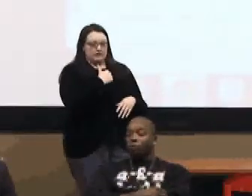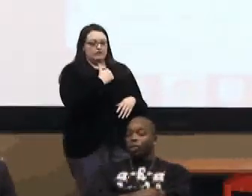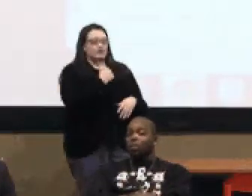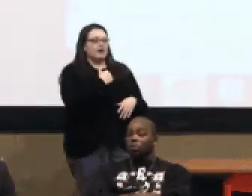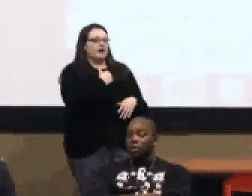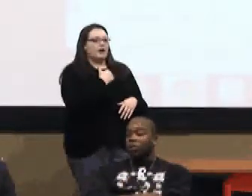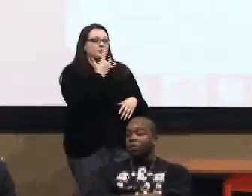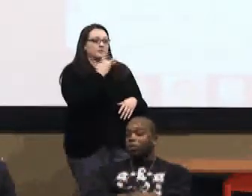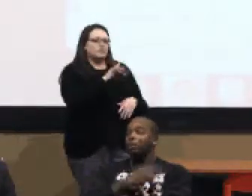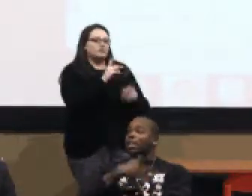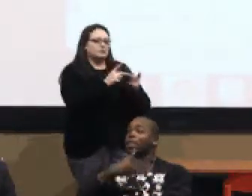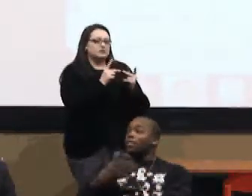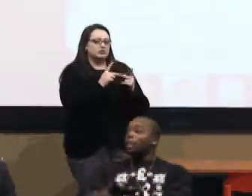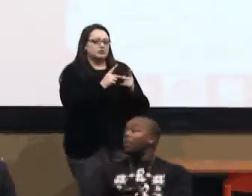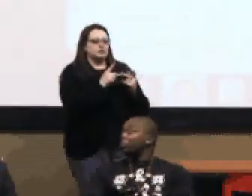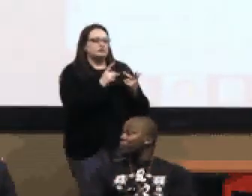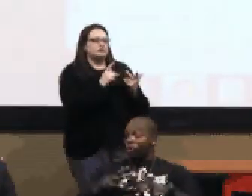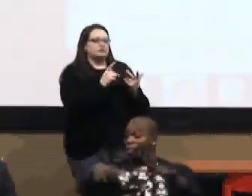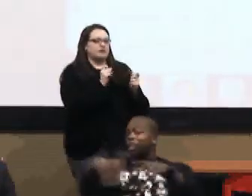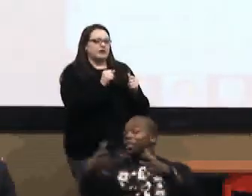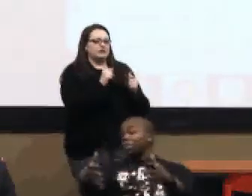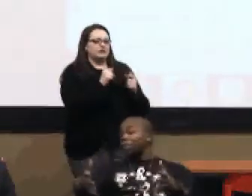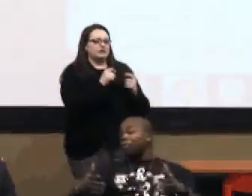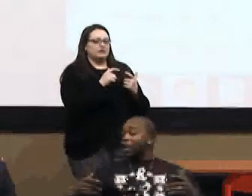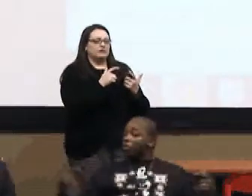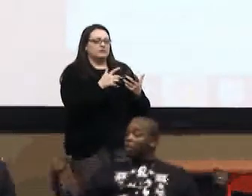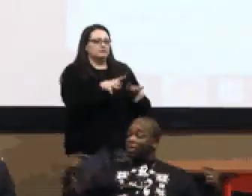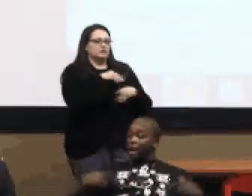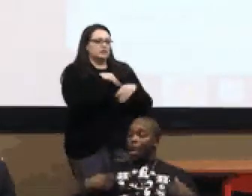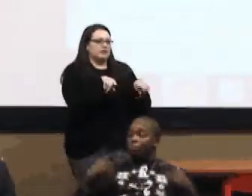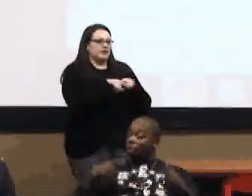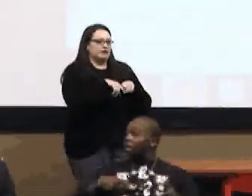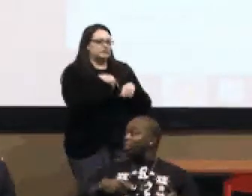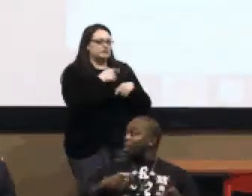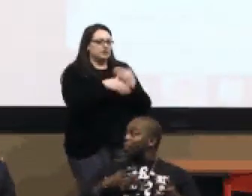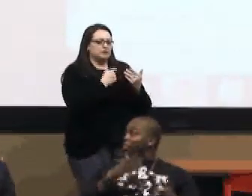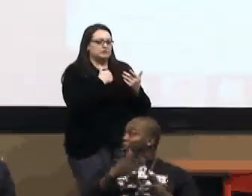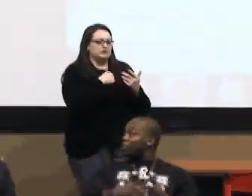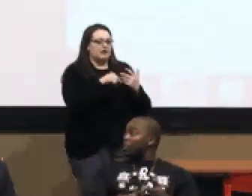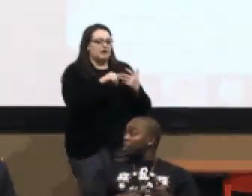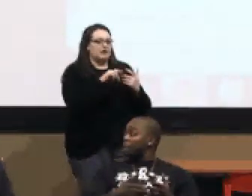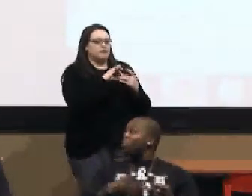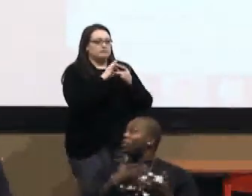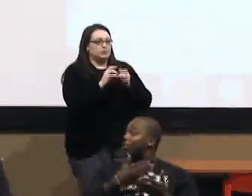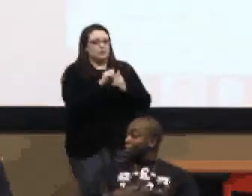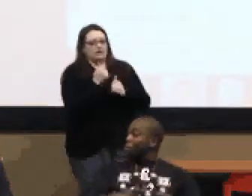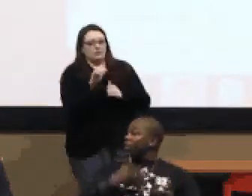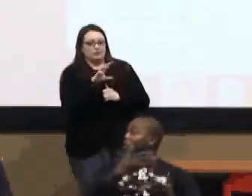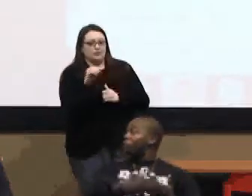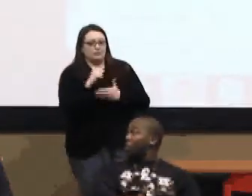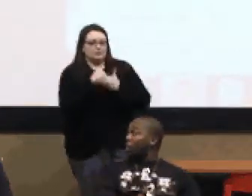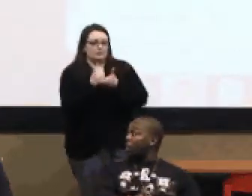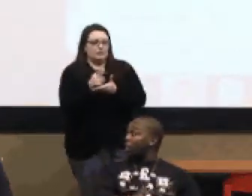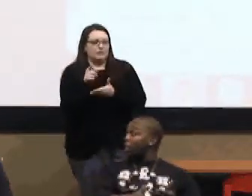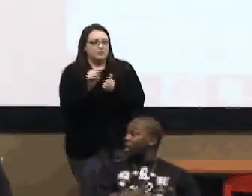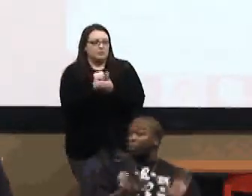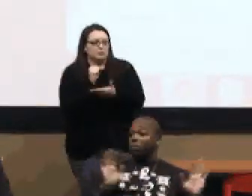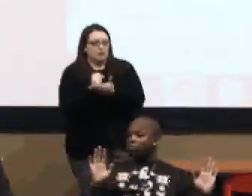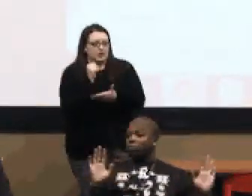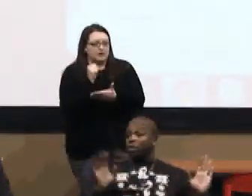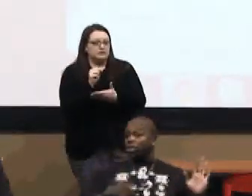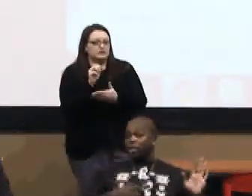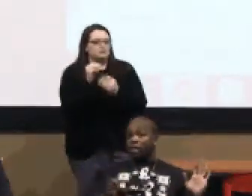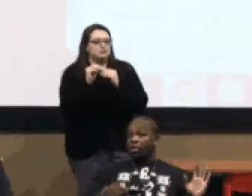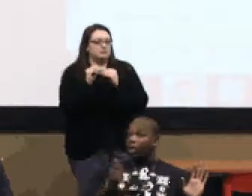in the fortunate position of being able to take it as I come, or take it as it comes, because I plug into other companies to help them with their branding and marketing. And